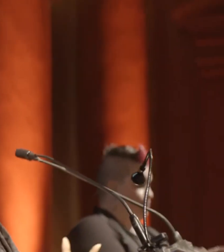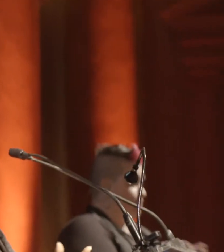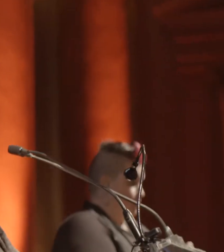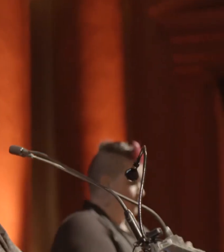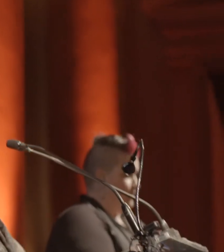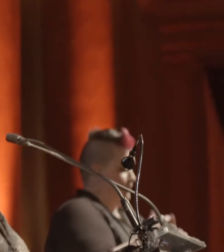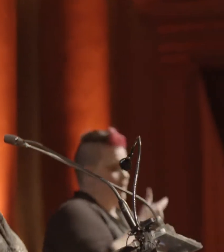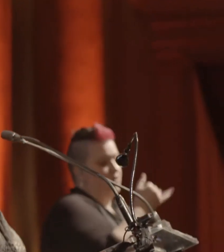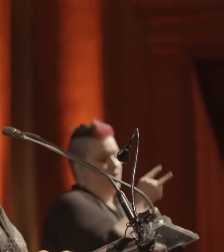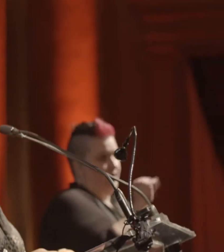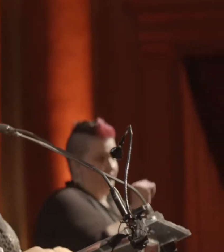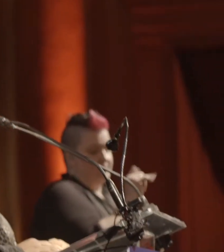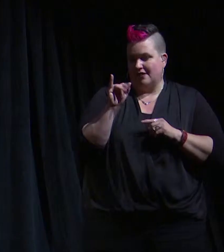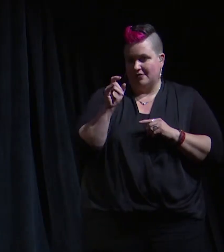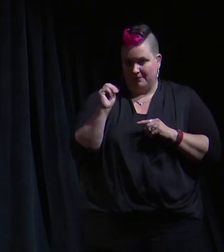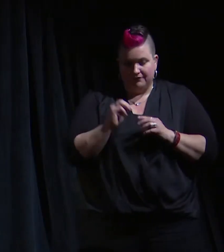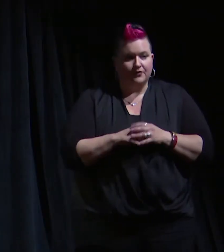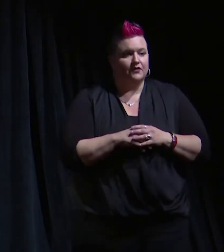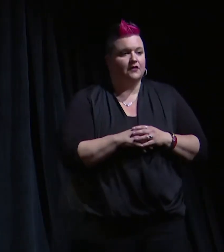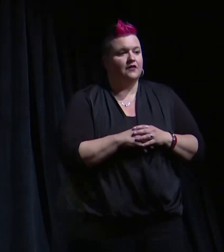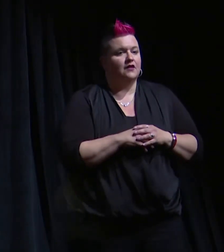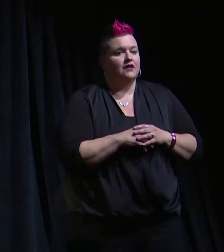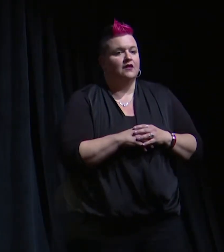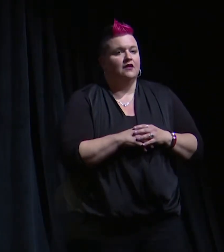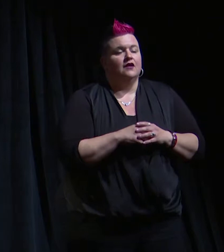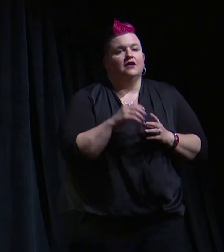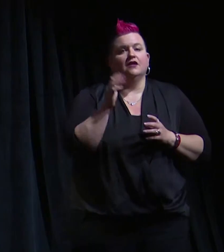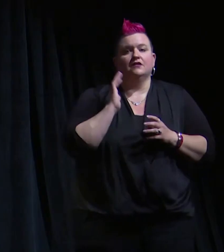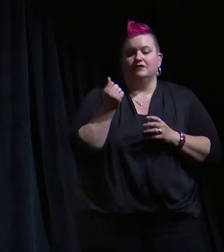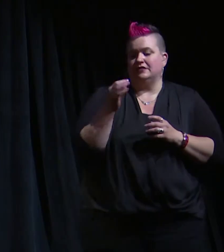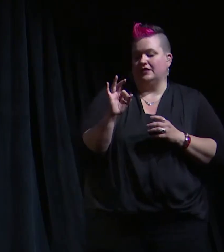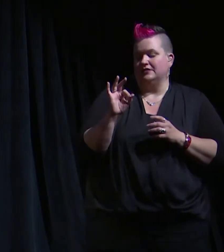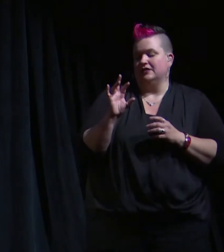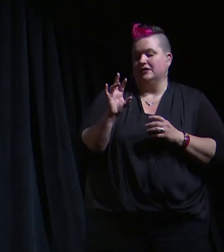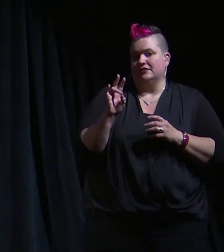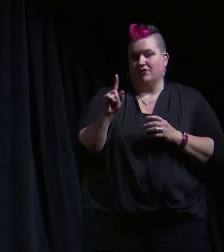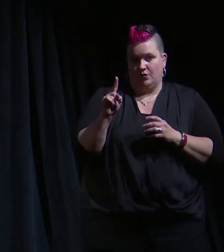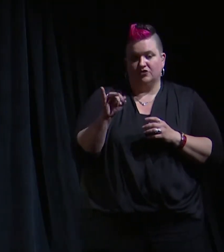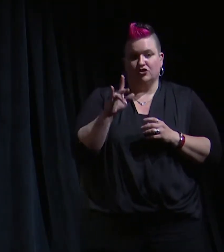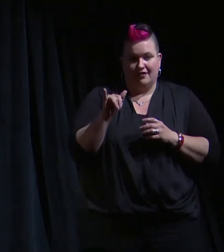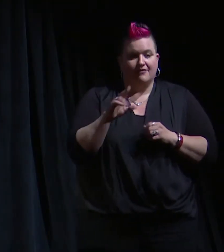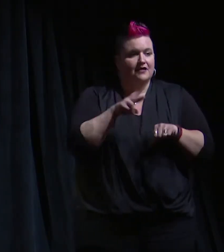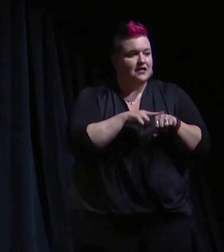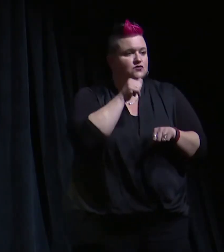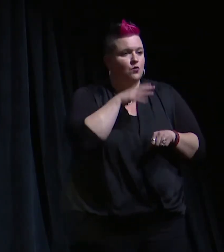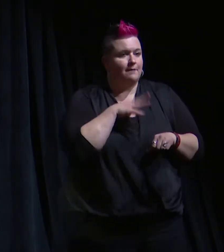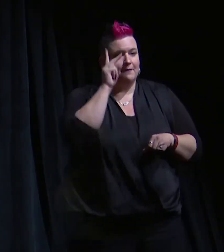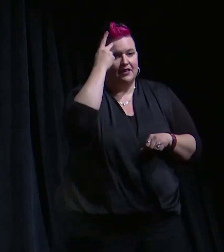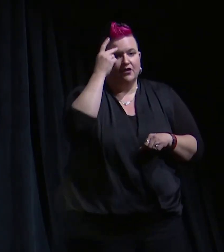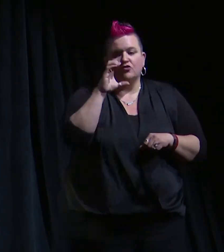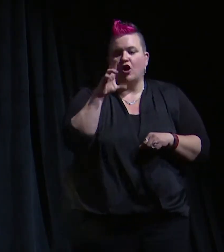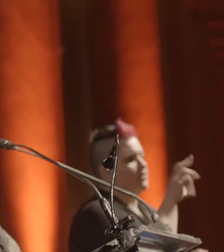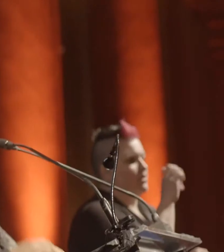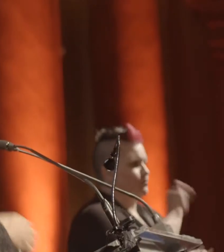Gloria Steinem. In July of 1971, of course, the National Women's Political Caucus